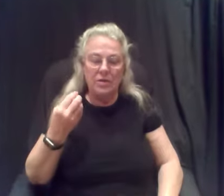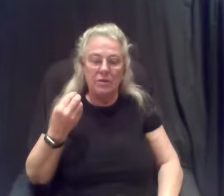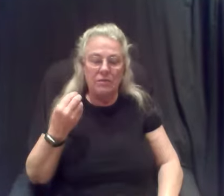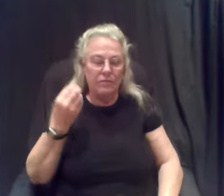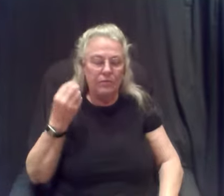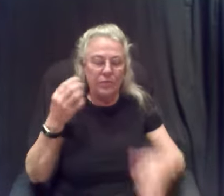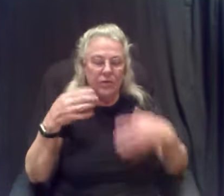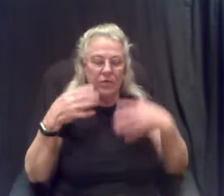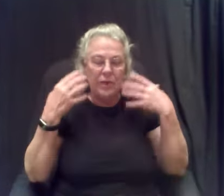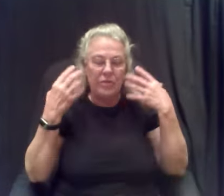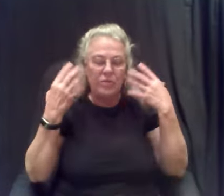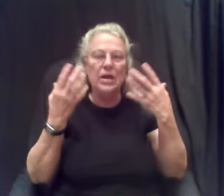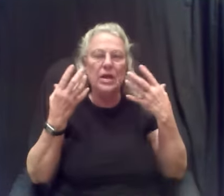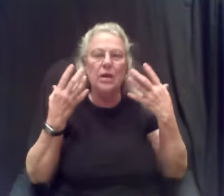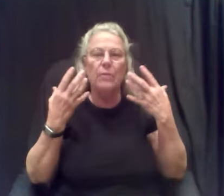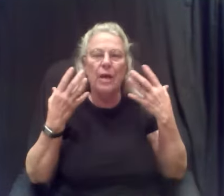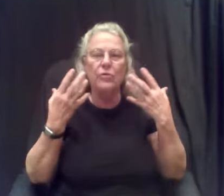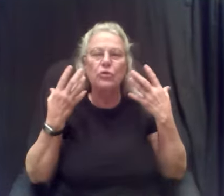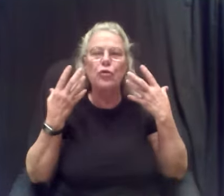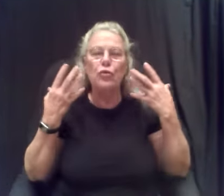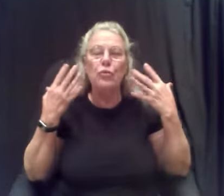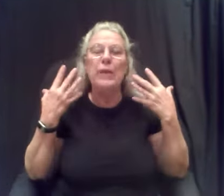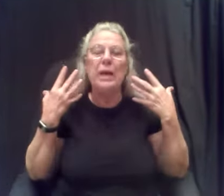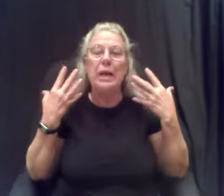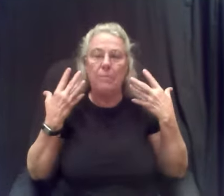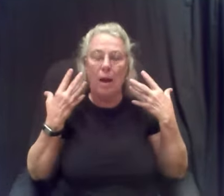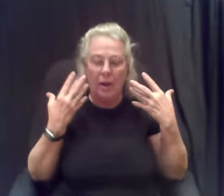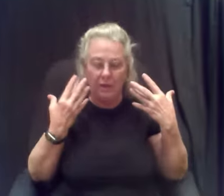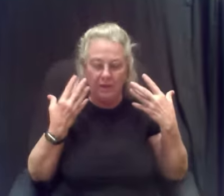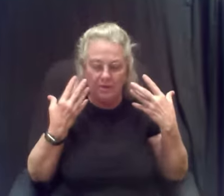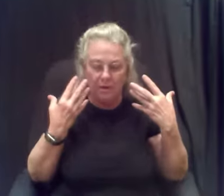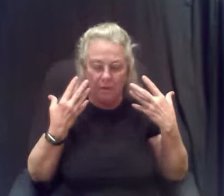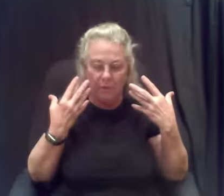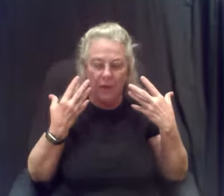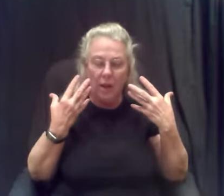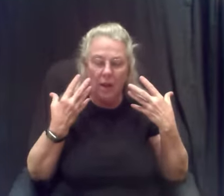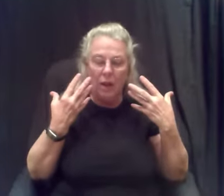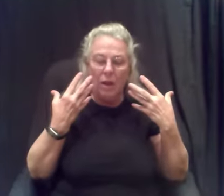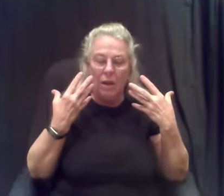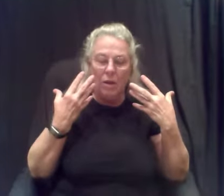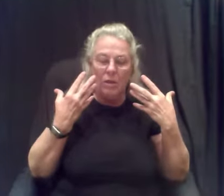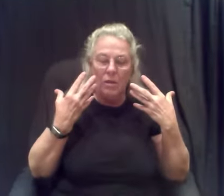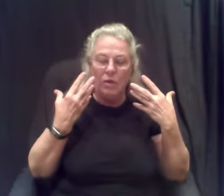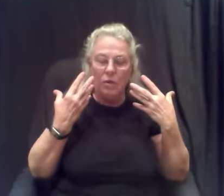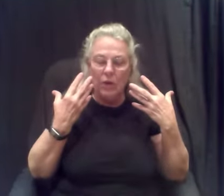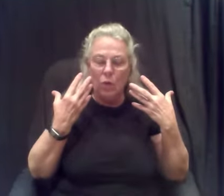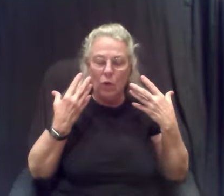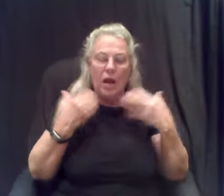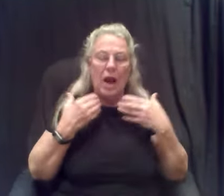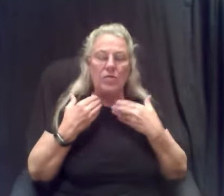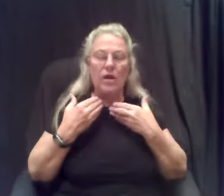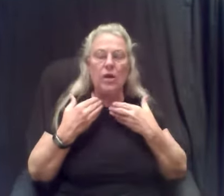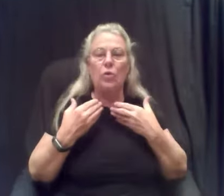to be thinking about the true meaning behind the song. The only word I think you will